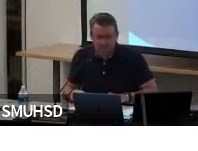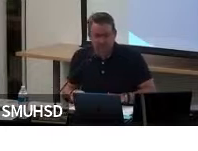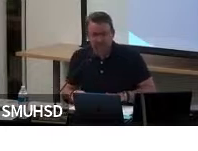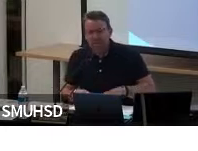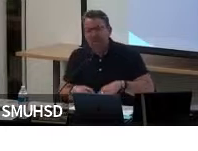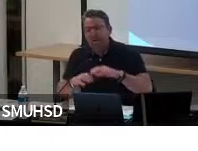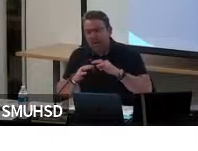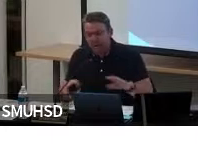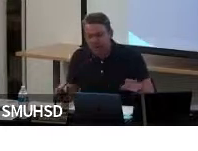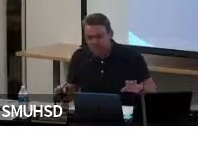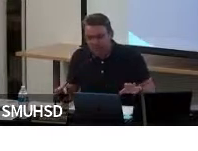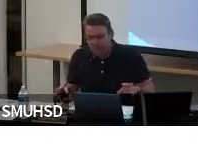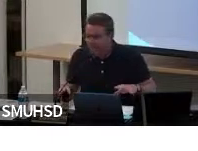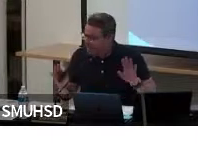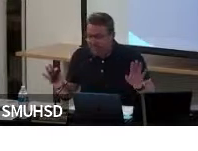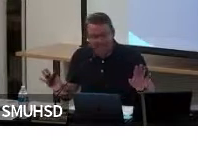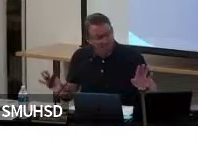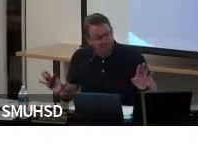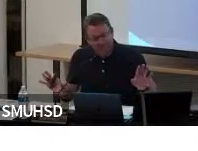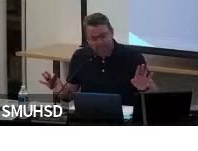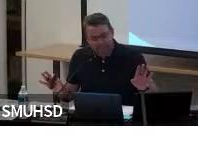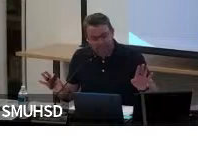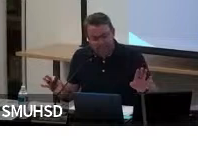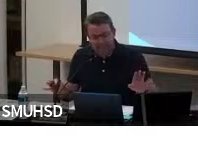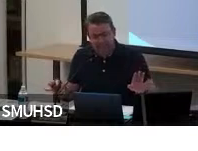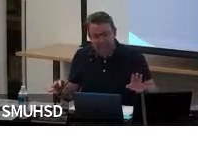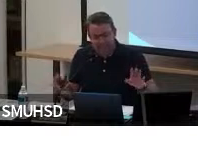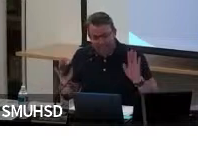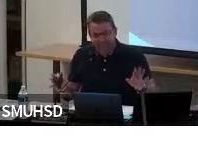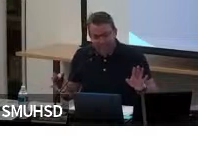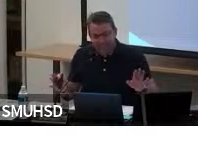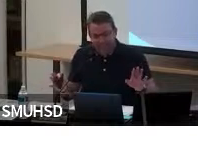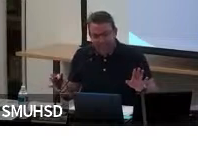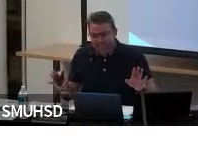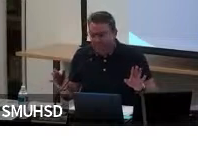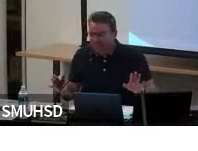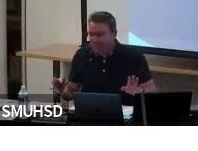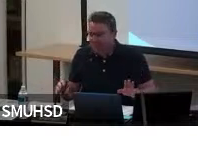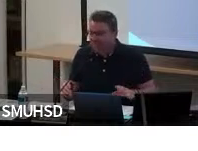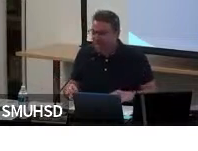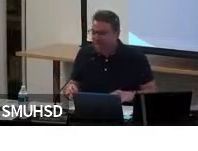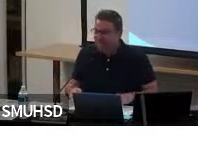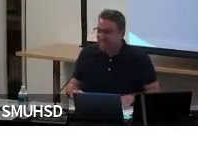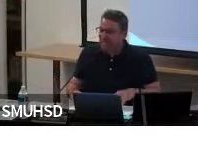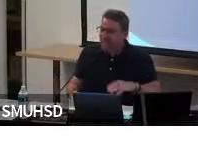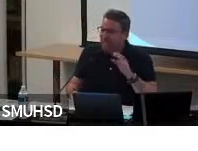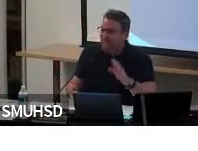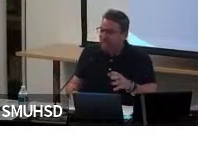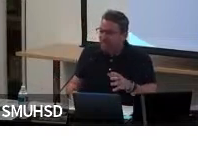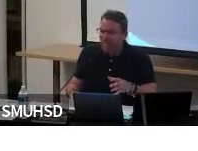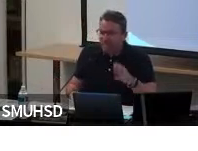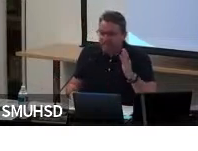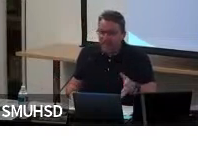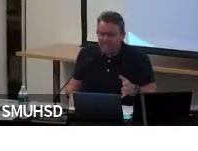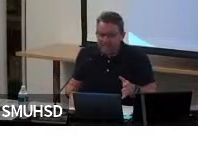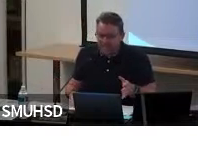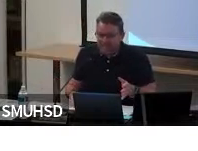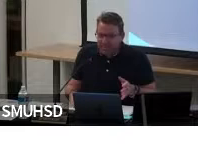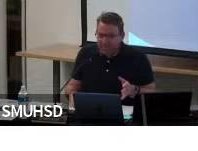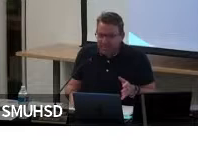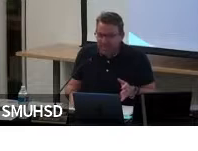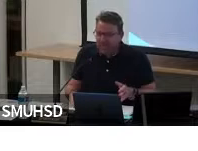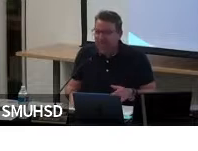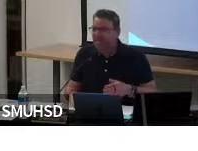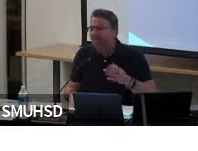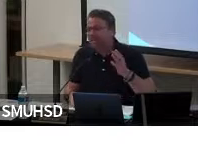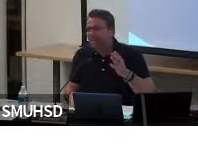teams, by the way. They do everyone likes to get paid. So high five to our payroll team. But everyone likes to access the